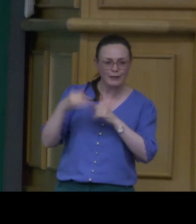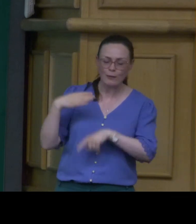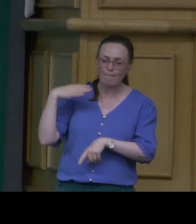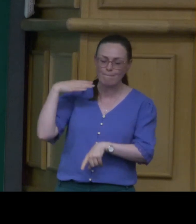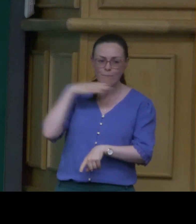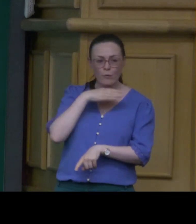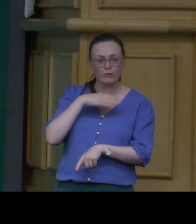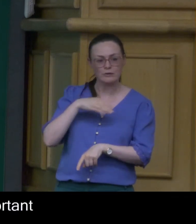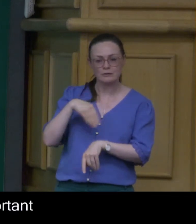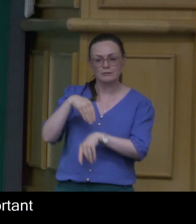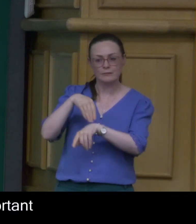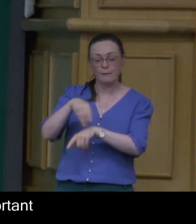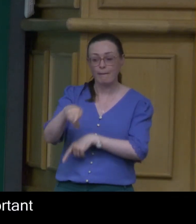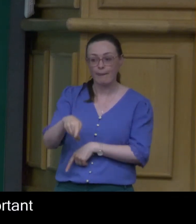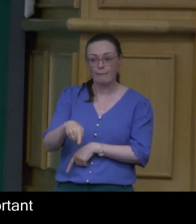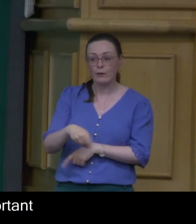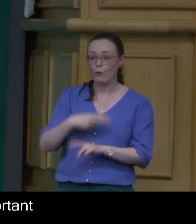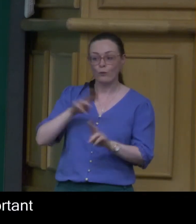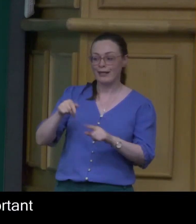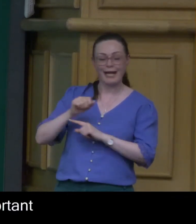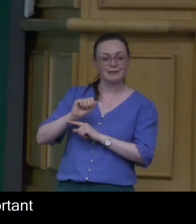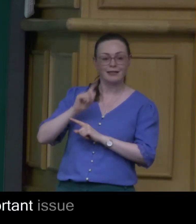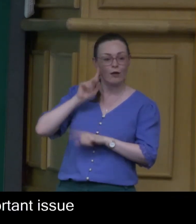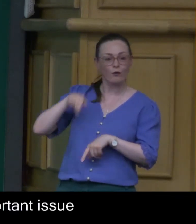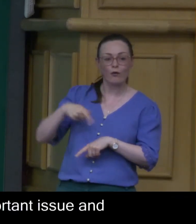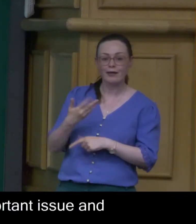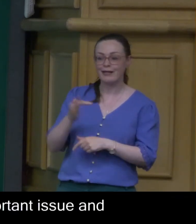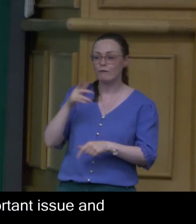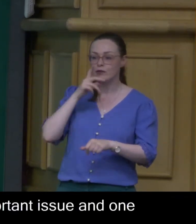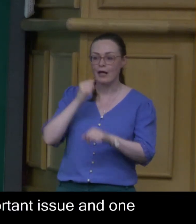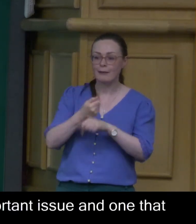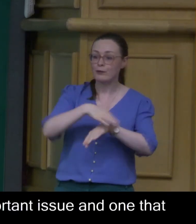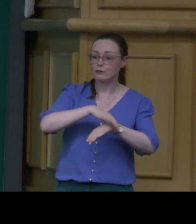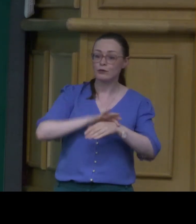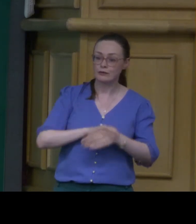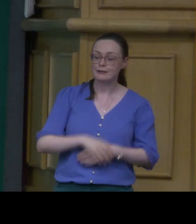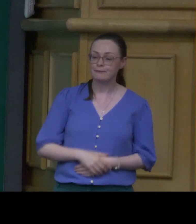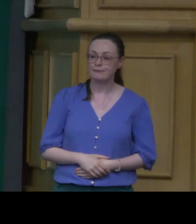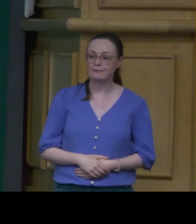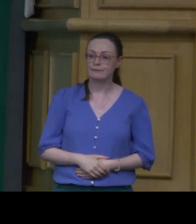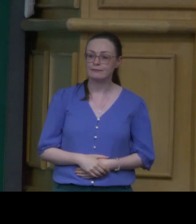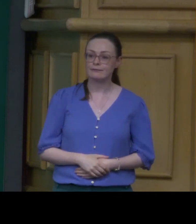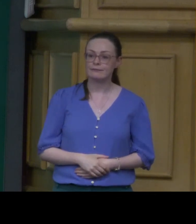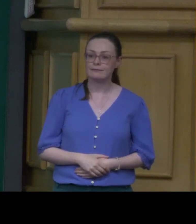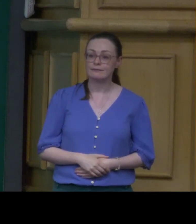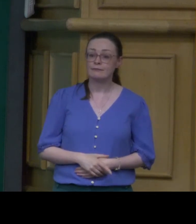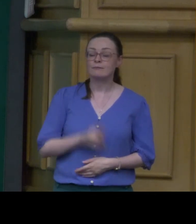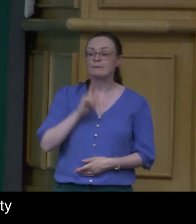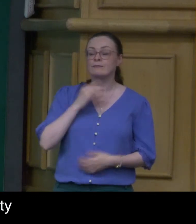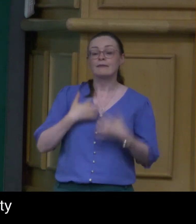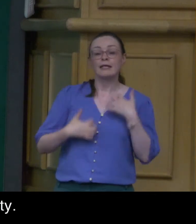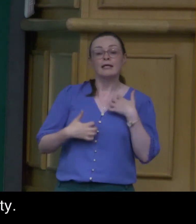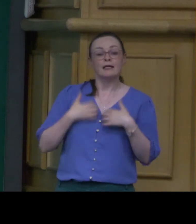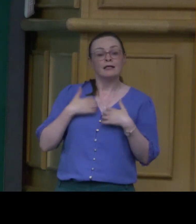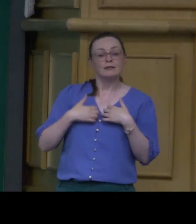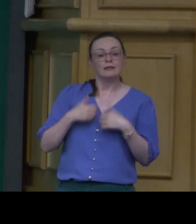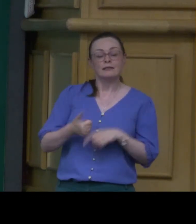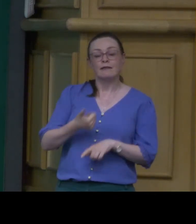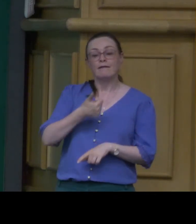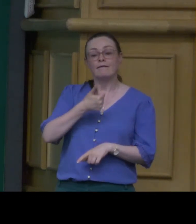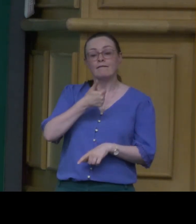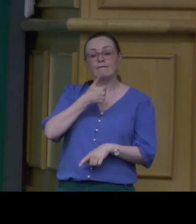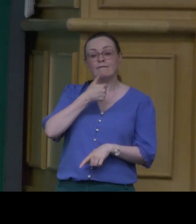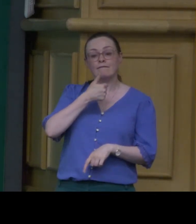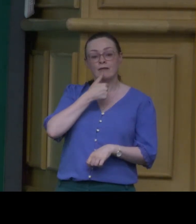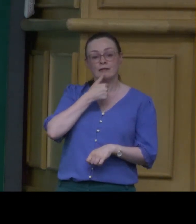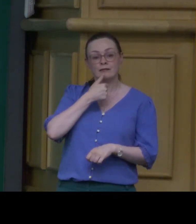important issue, and one that we cannot ignore if we're talking about security. It was very interesting, as I said, the first event took